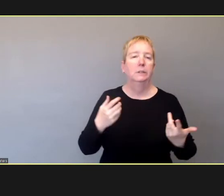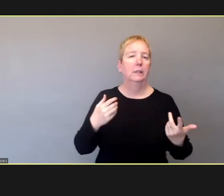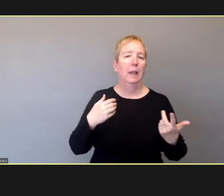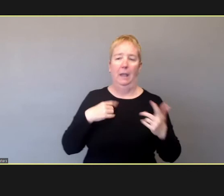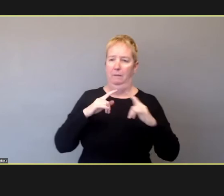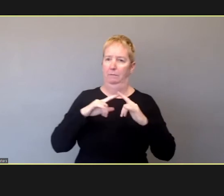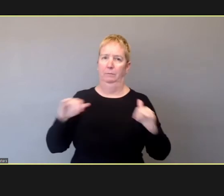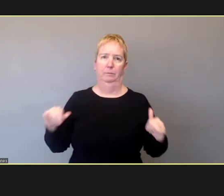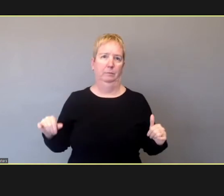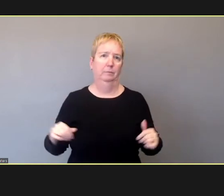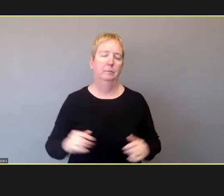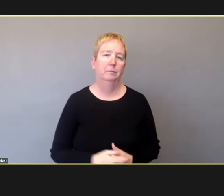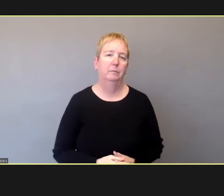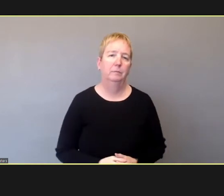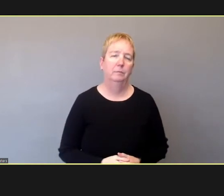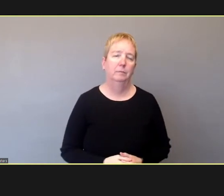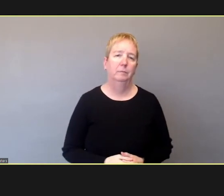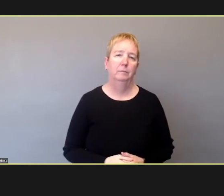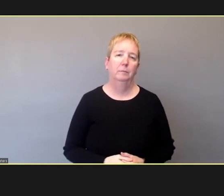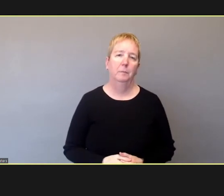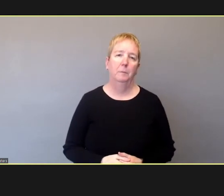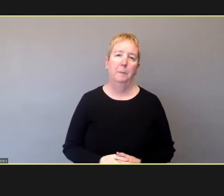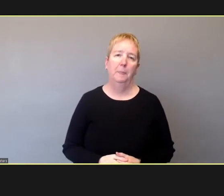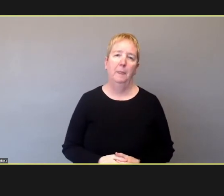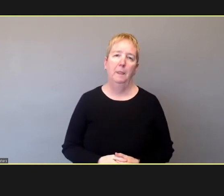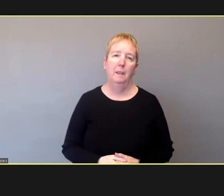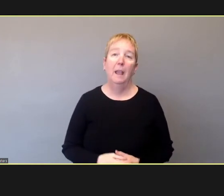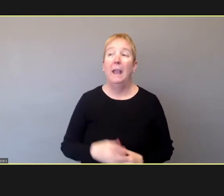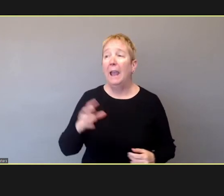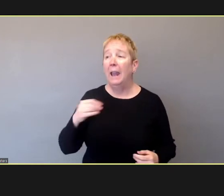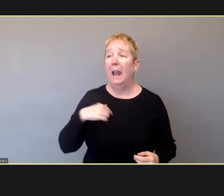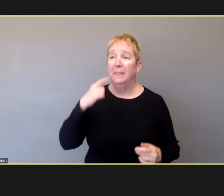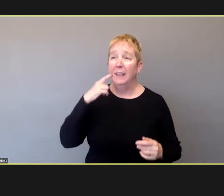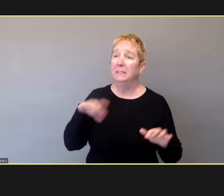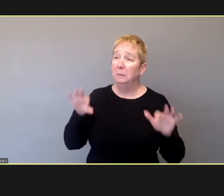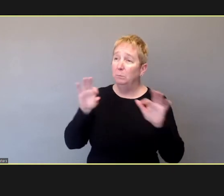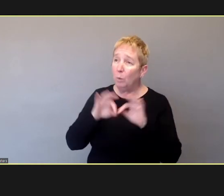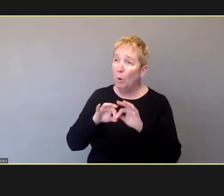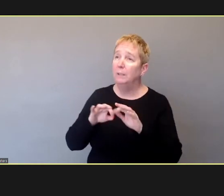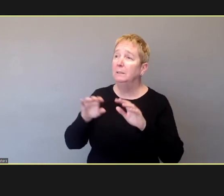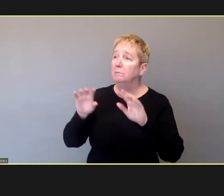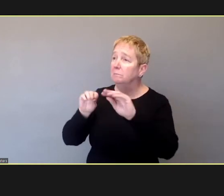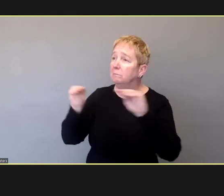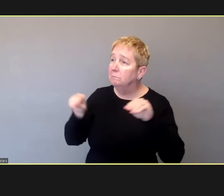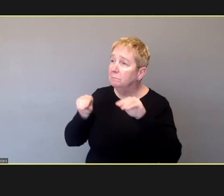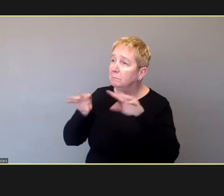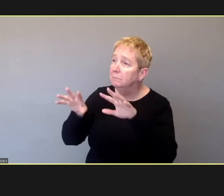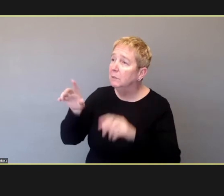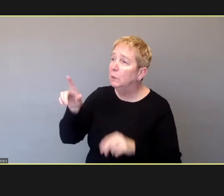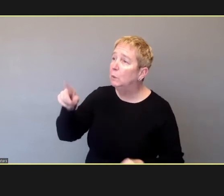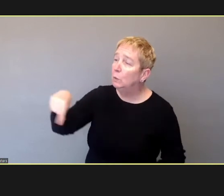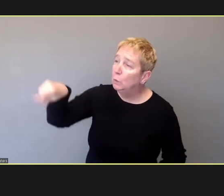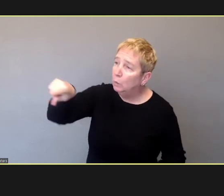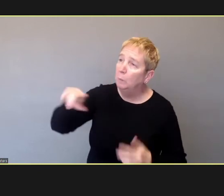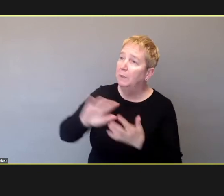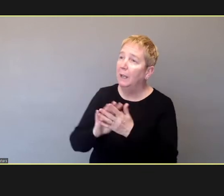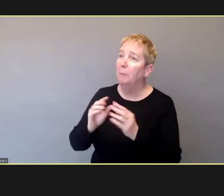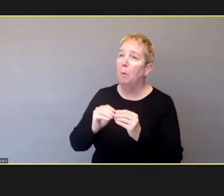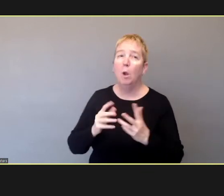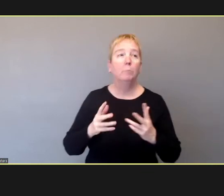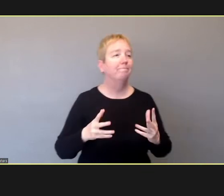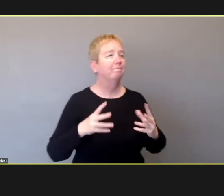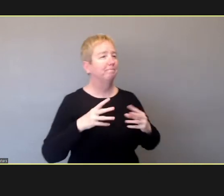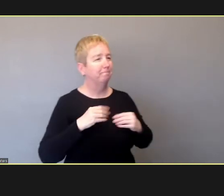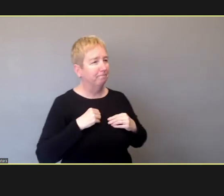we could just sprinkle a little New Mexico acceptance and kindness on top of that, I think things will go